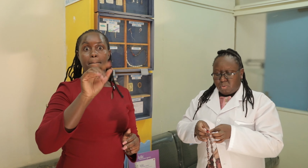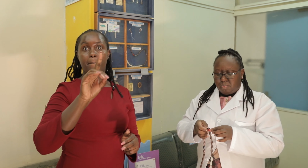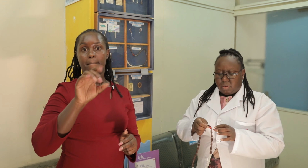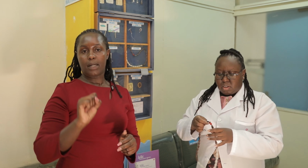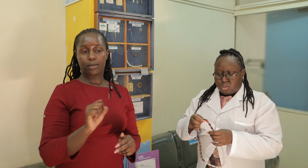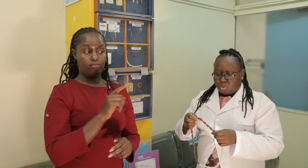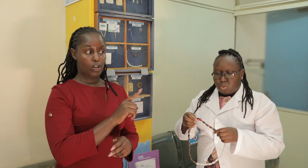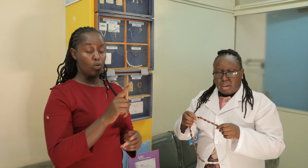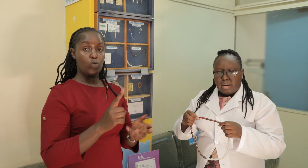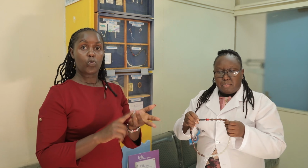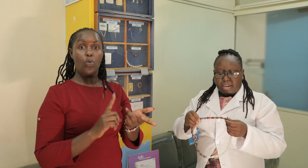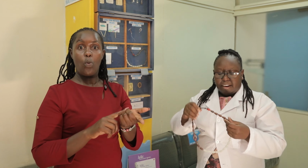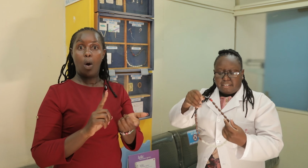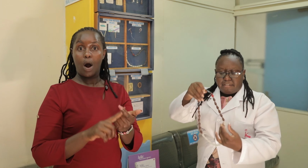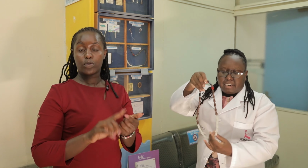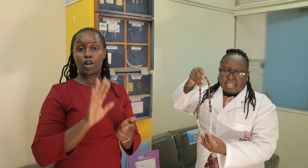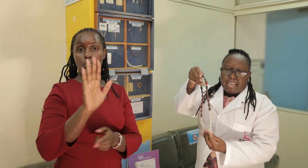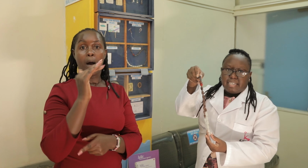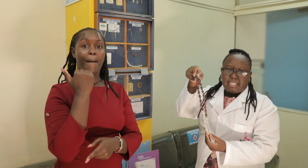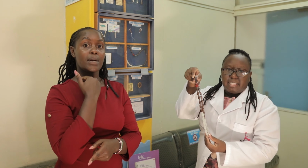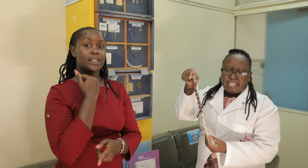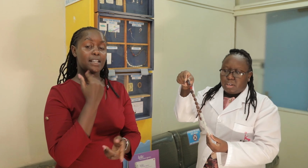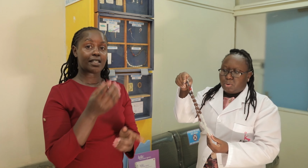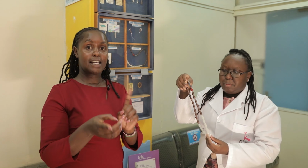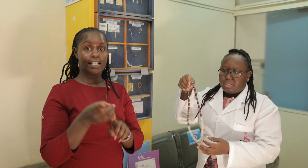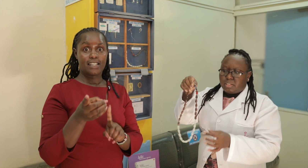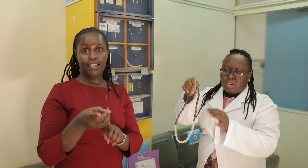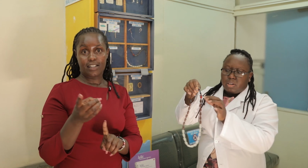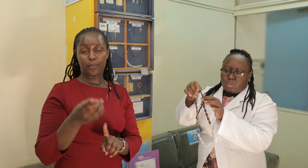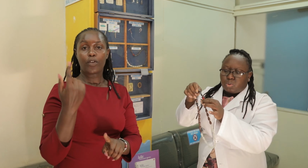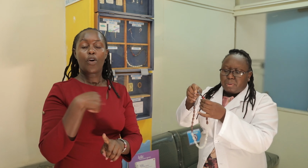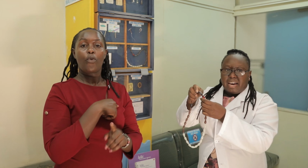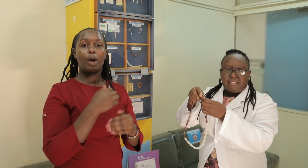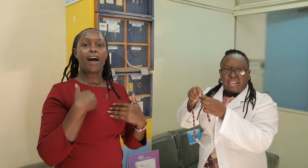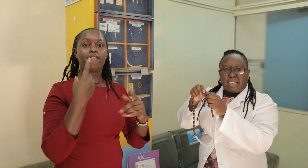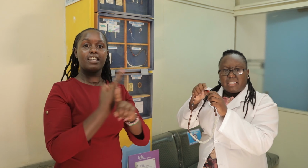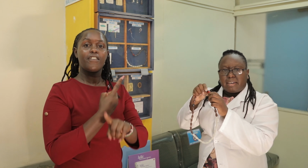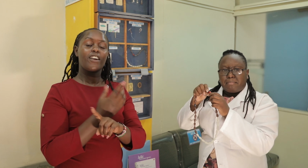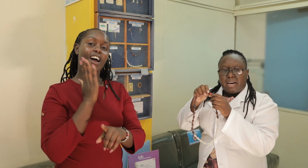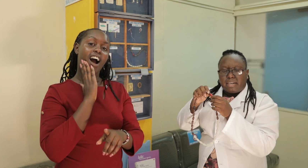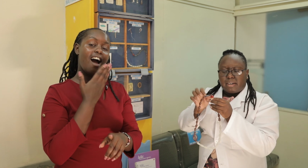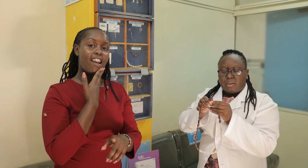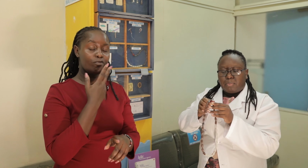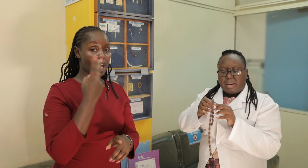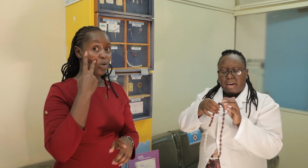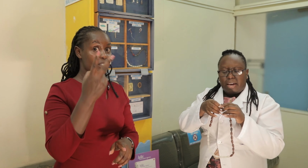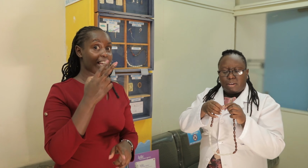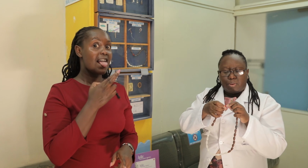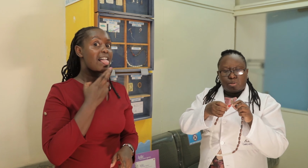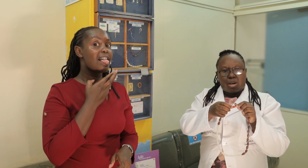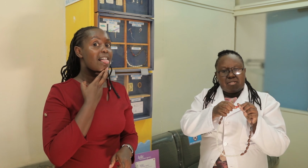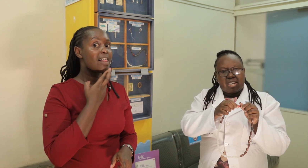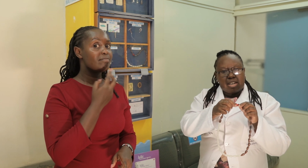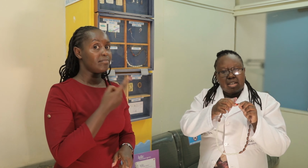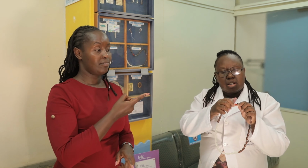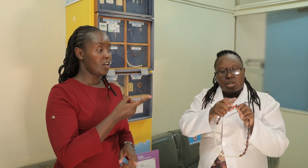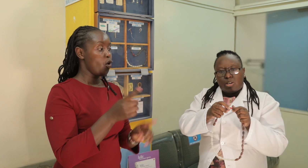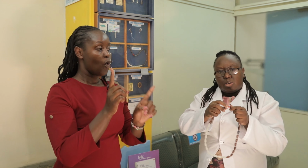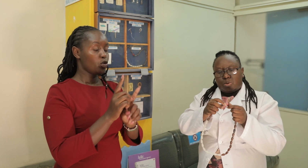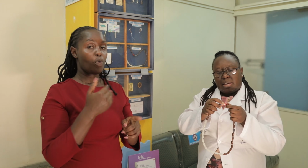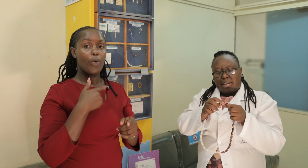also. So we have different colors in the cycle beads. So we have the red mark and we also have a